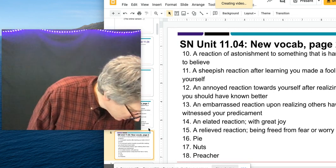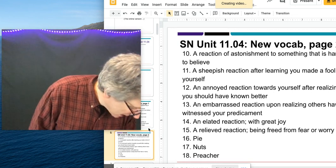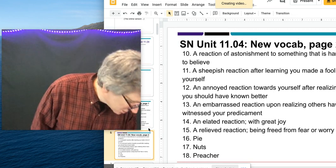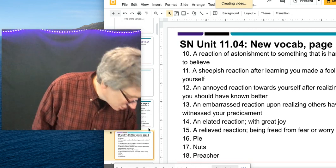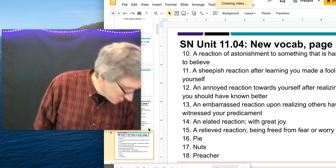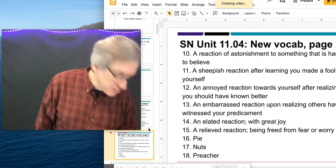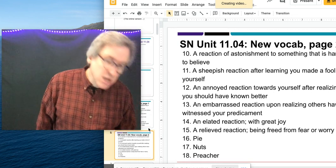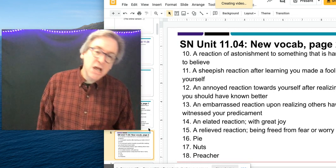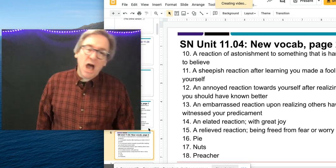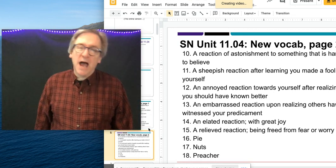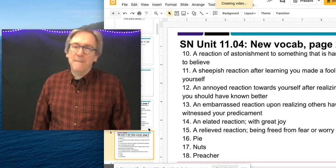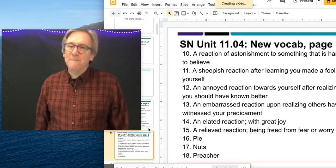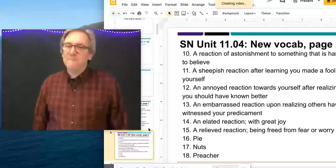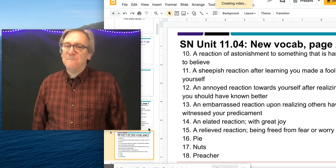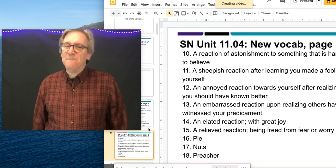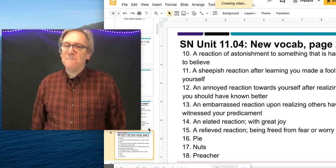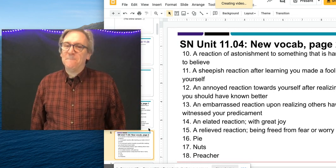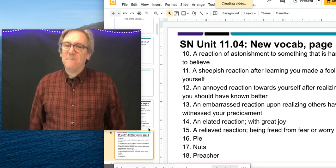Elated reaction,